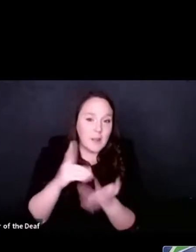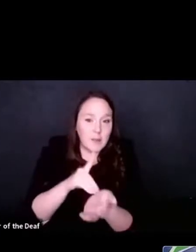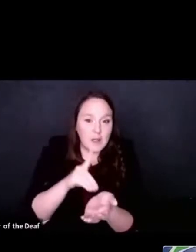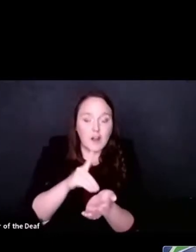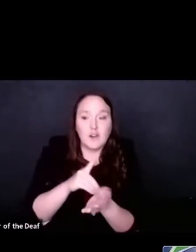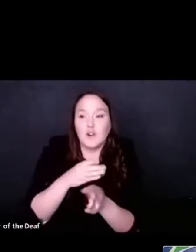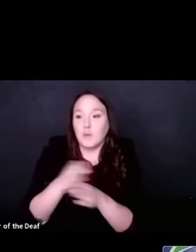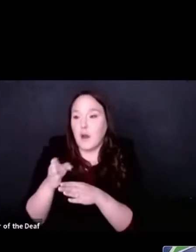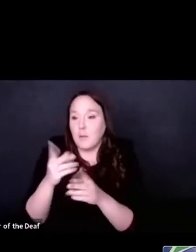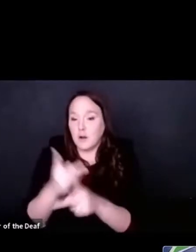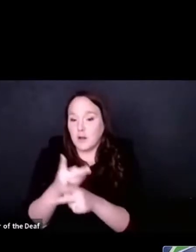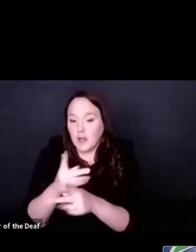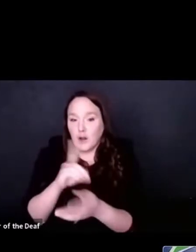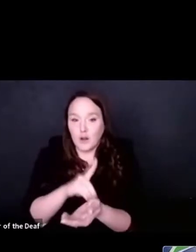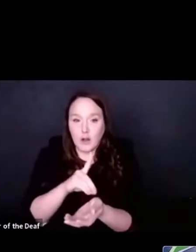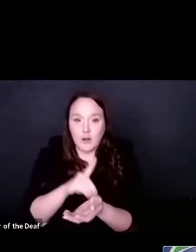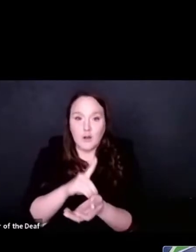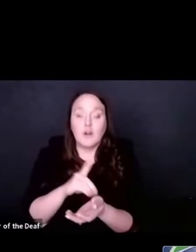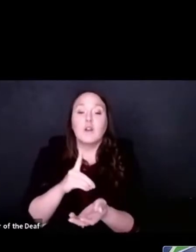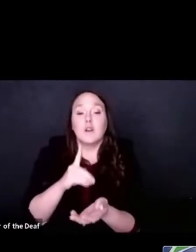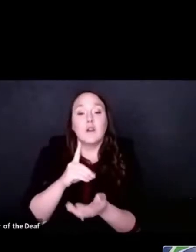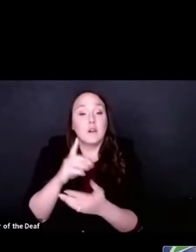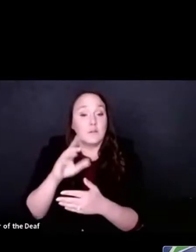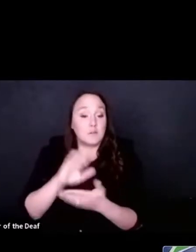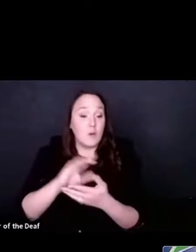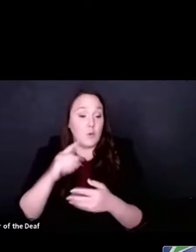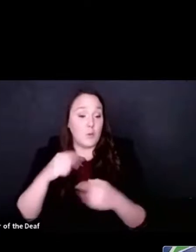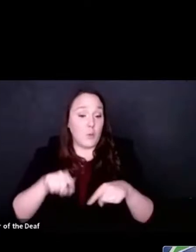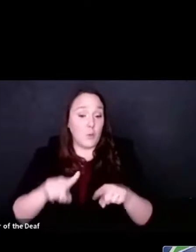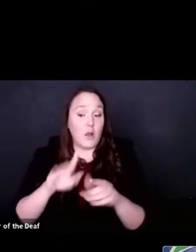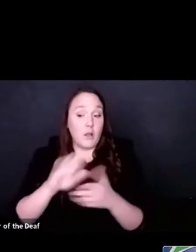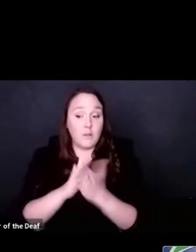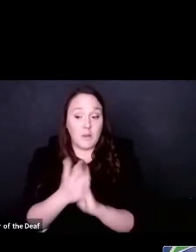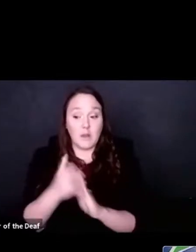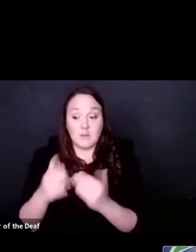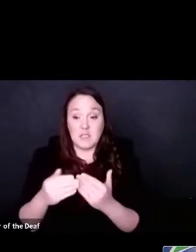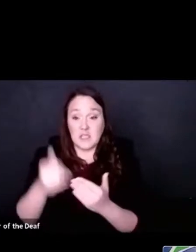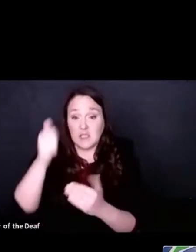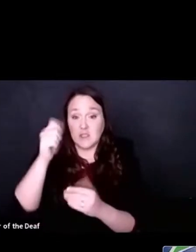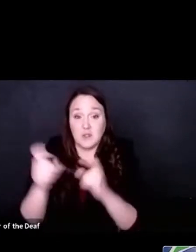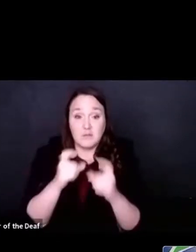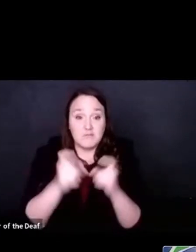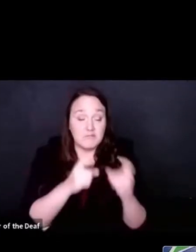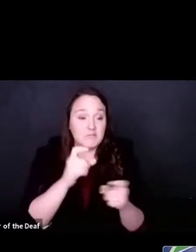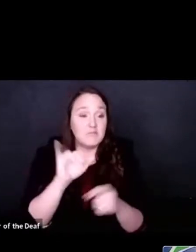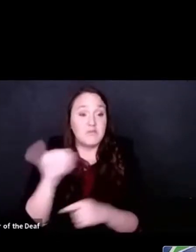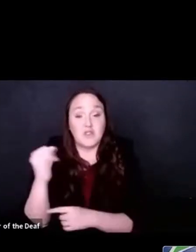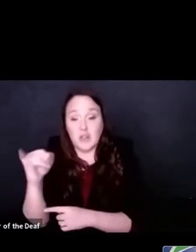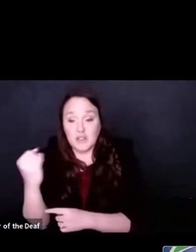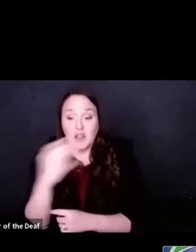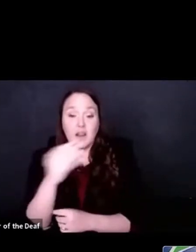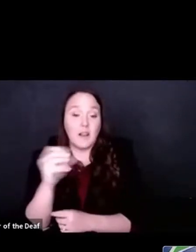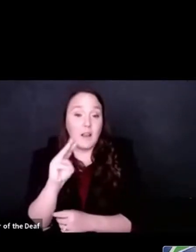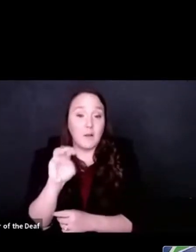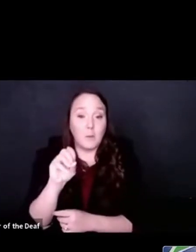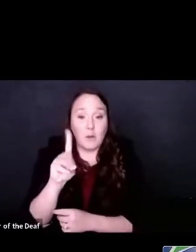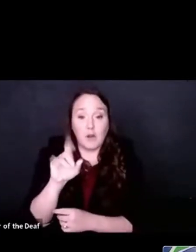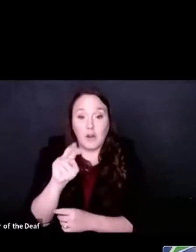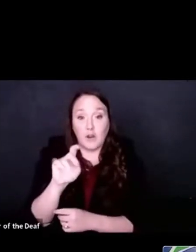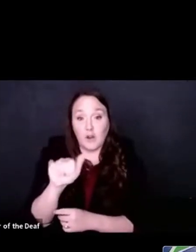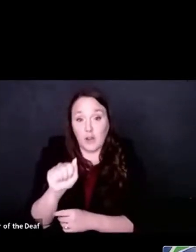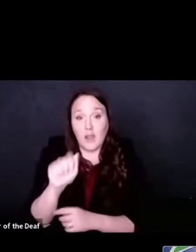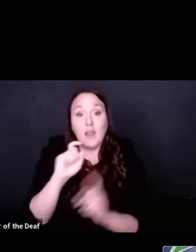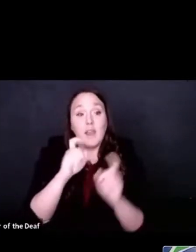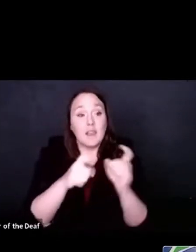and more vaccine becomes available, and as it becomes easier to handle, especially the vaccine like J&J and Moderna, getting those to primary care